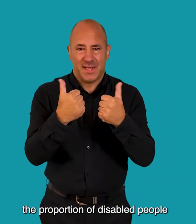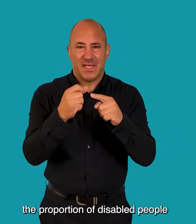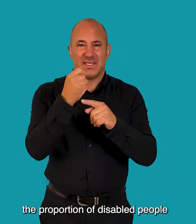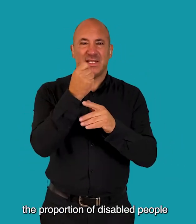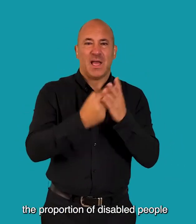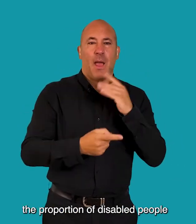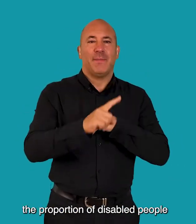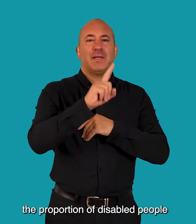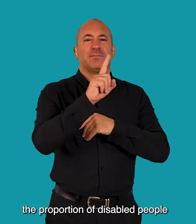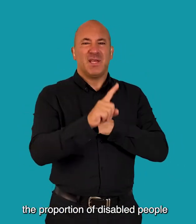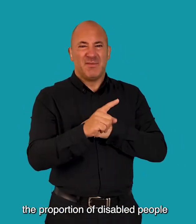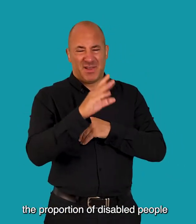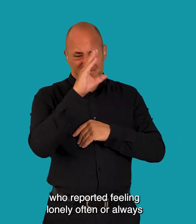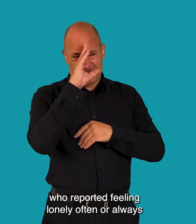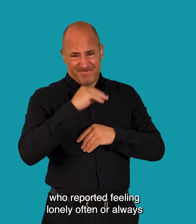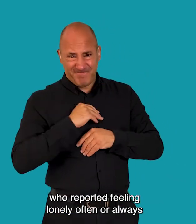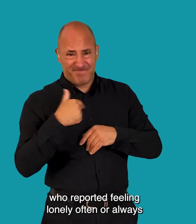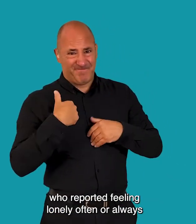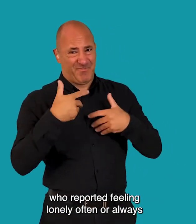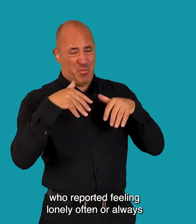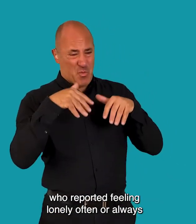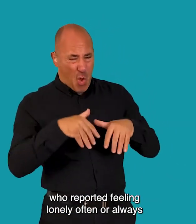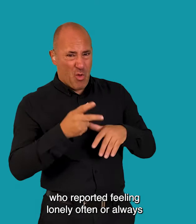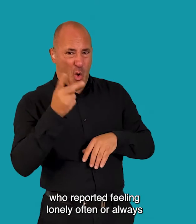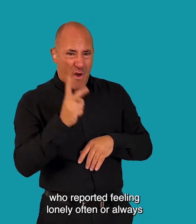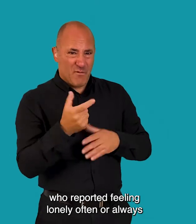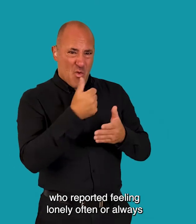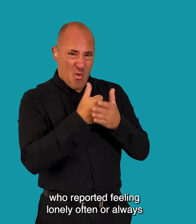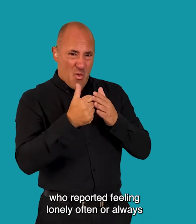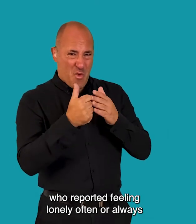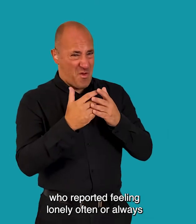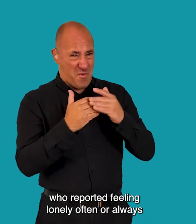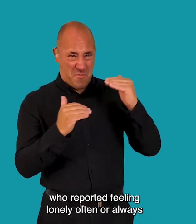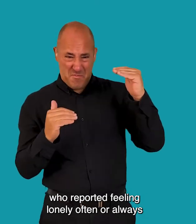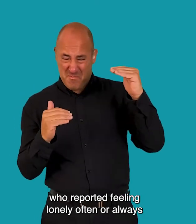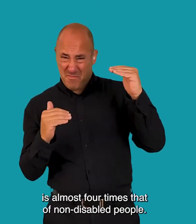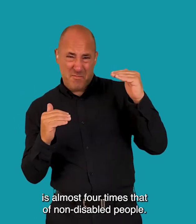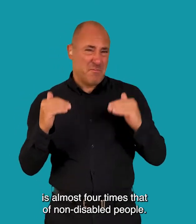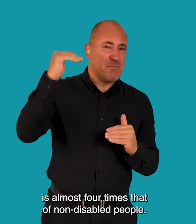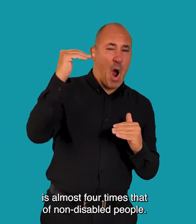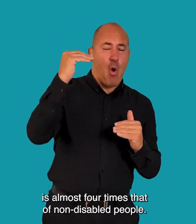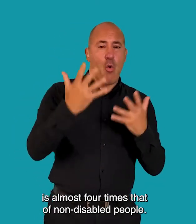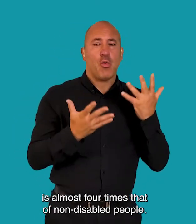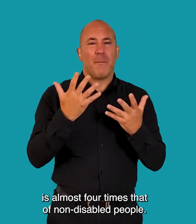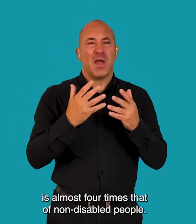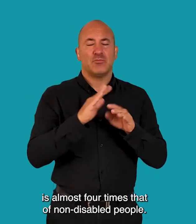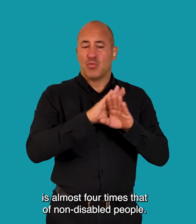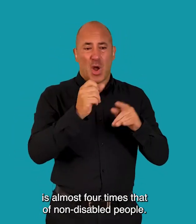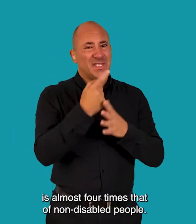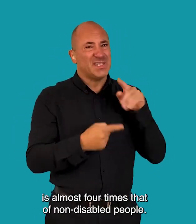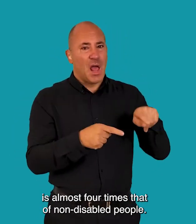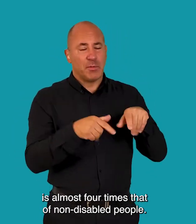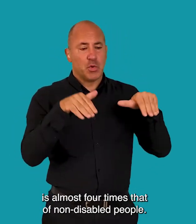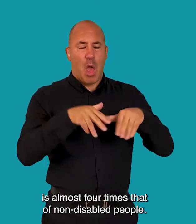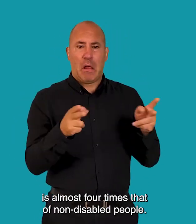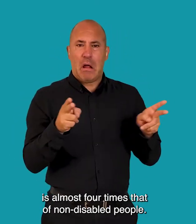proportion of disabled people who reported feeling lonely, often or always, is almost 4 times that of non-disabled